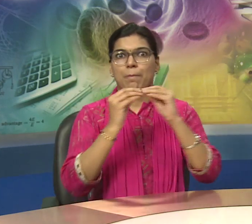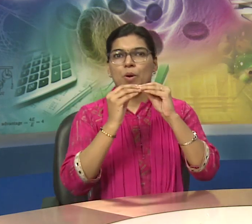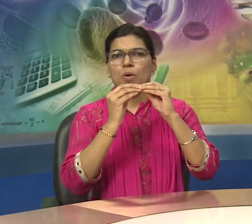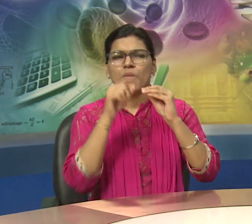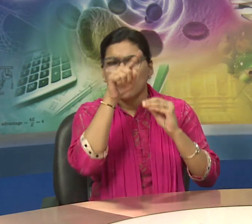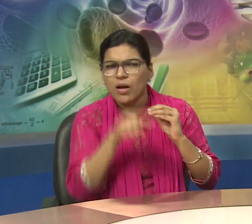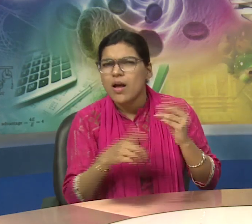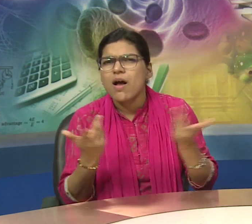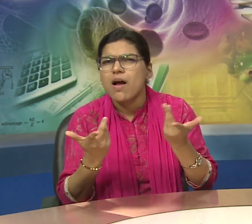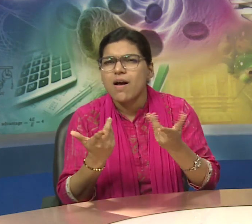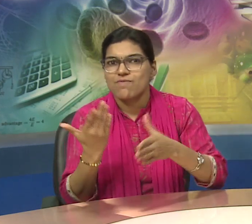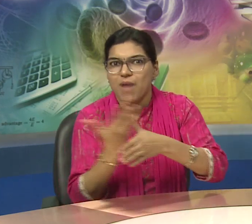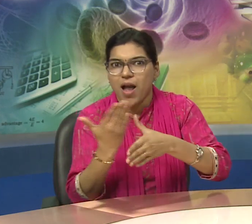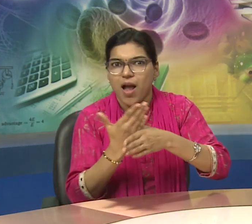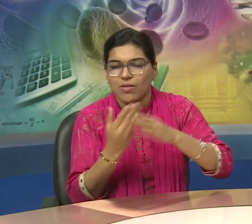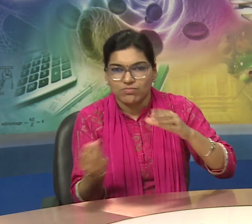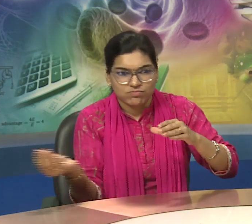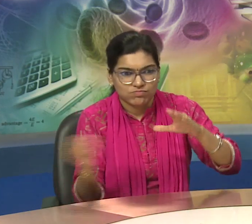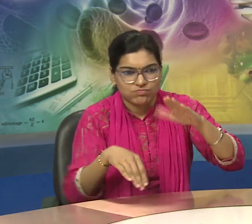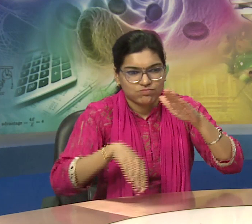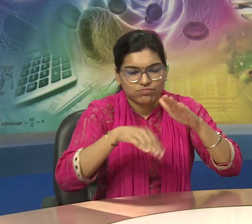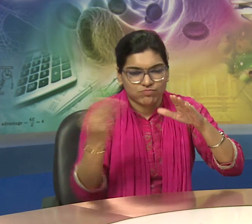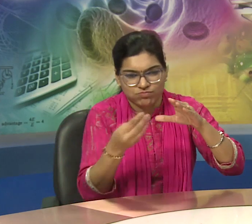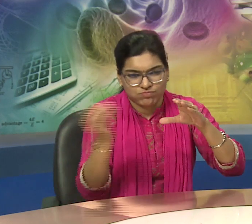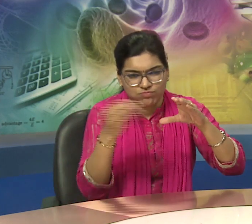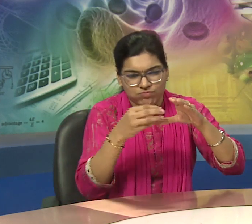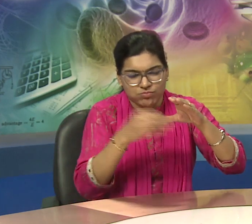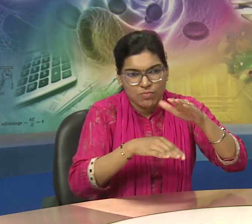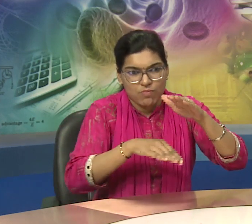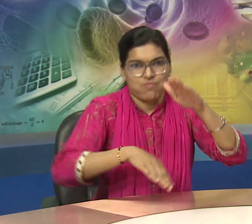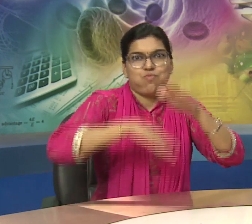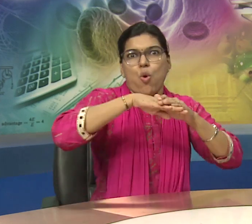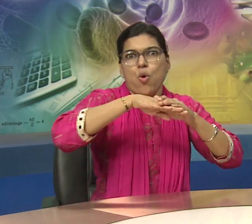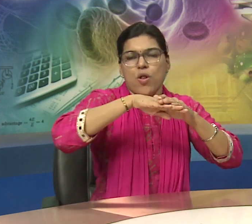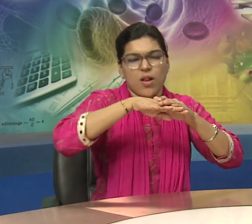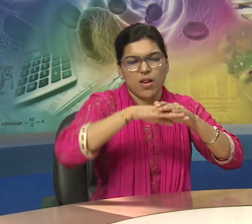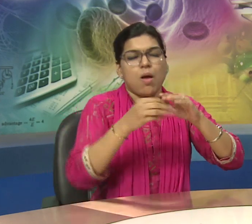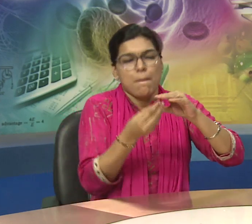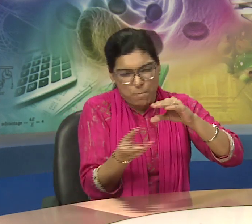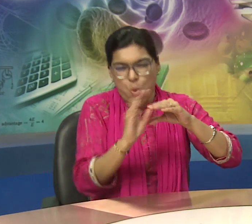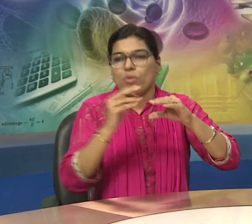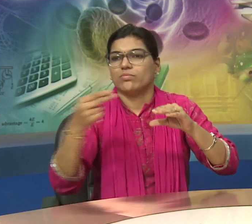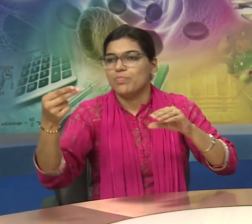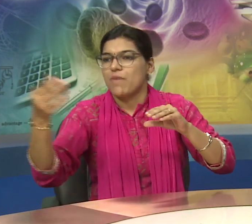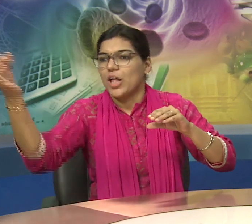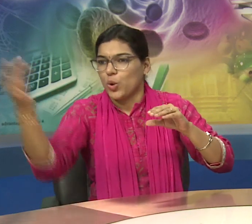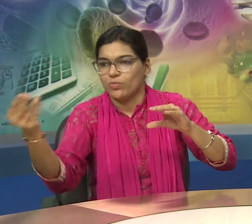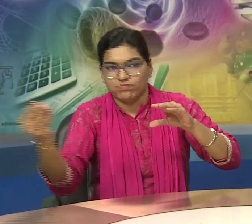GB, TB. So, these are the sizes of the file. Sometimes our disk is full,